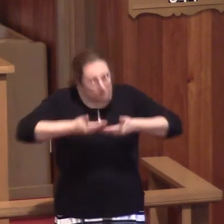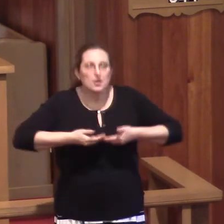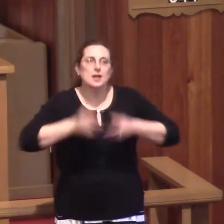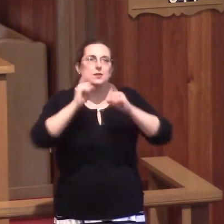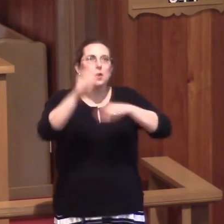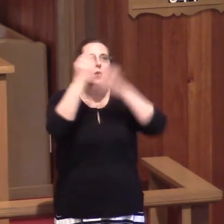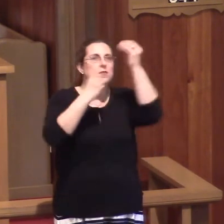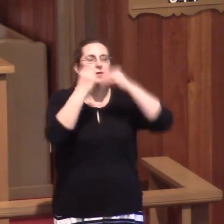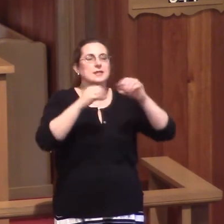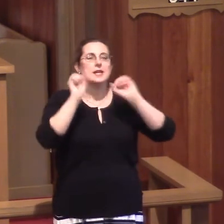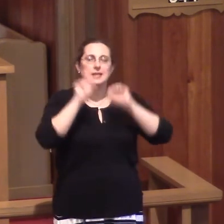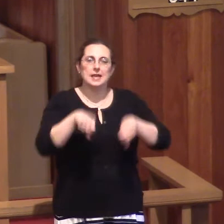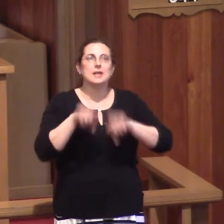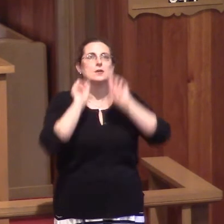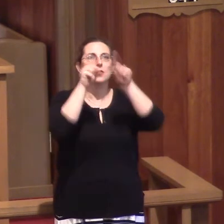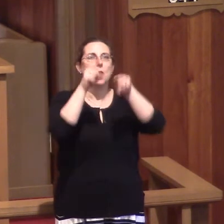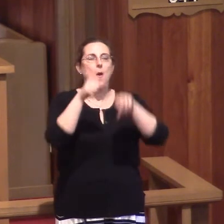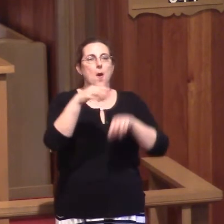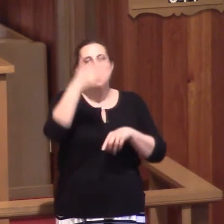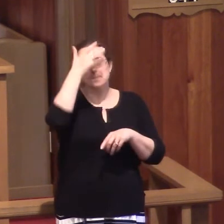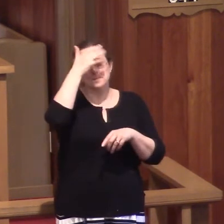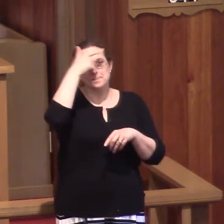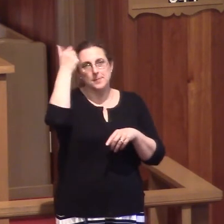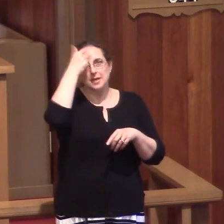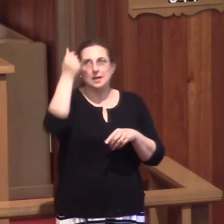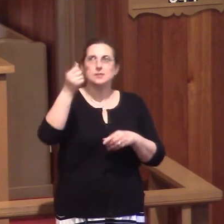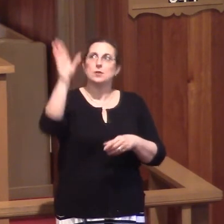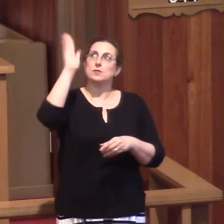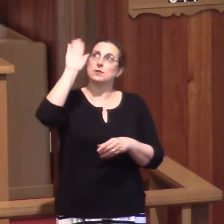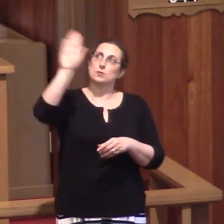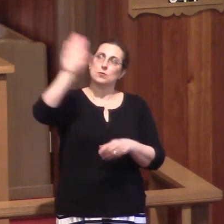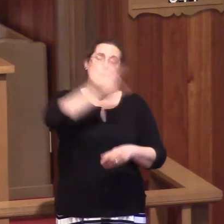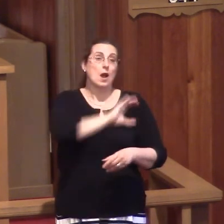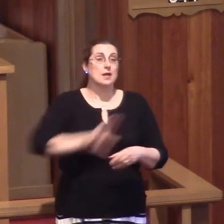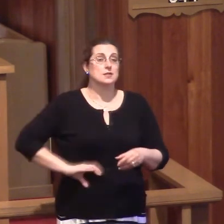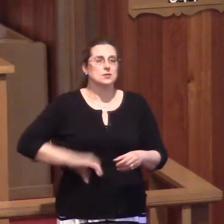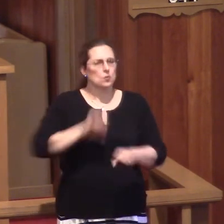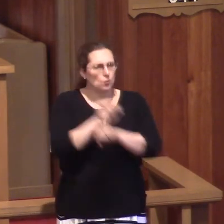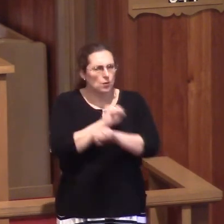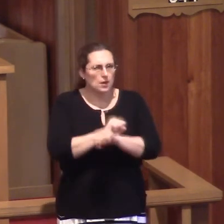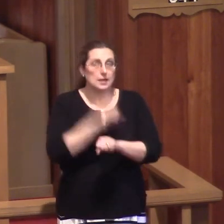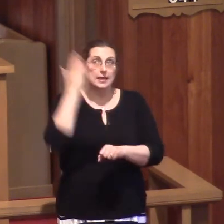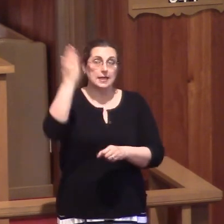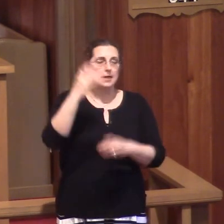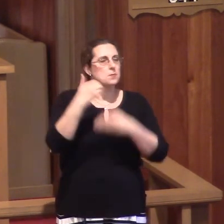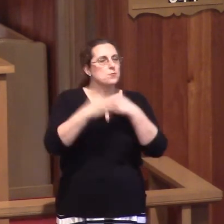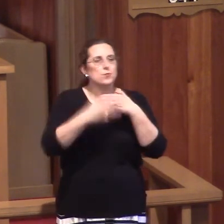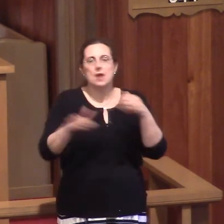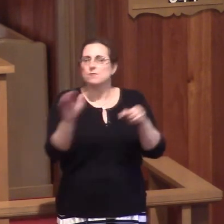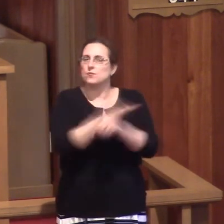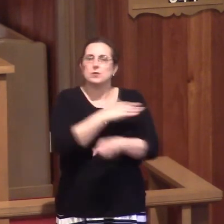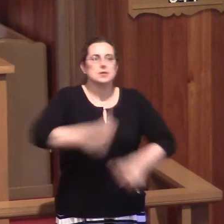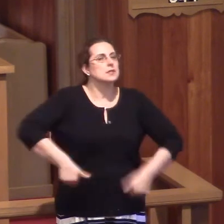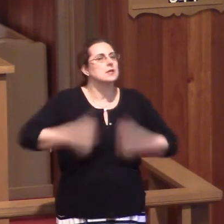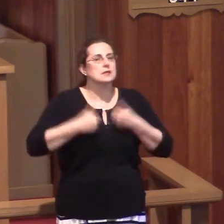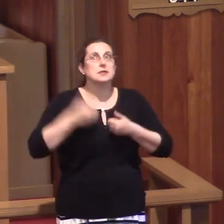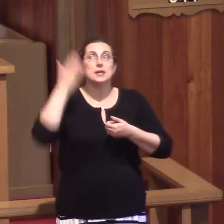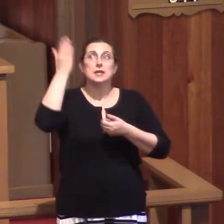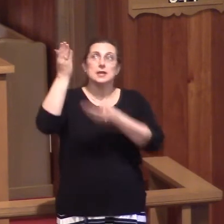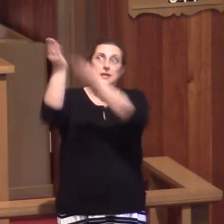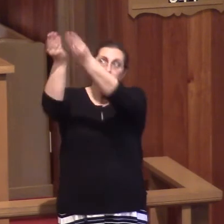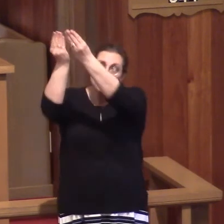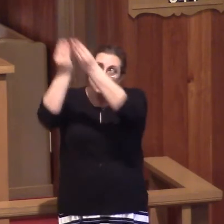are able To attend On account of The life Given work Of Christ Who is the bread Of life. He has given us Himself